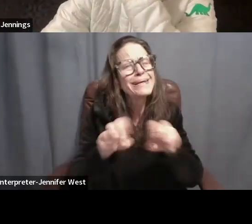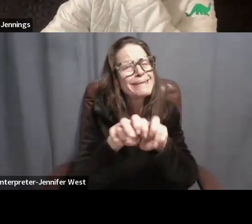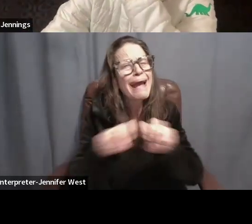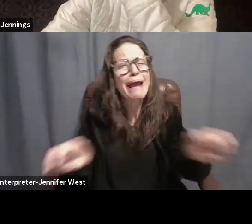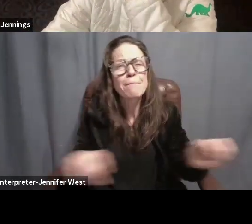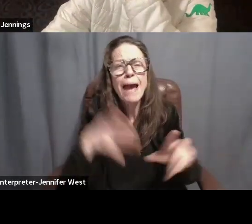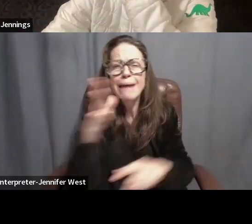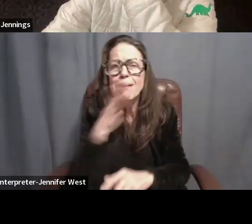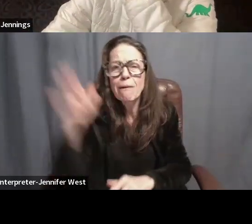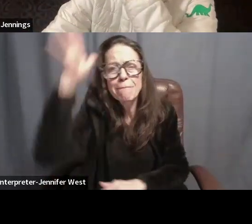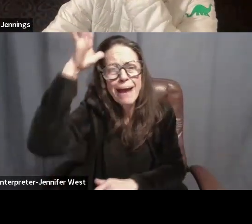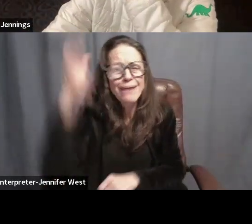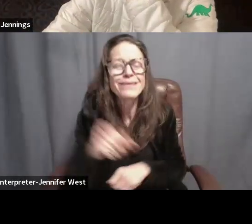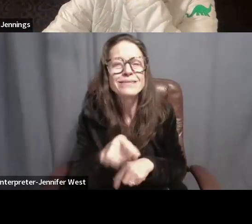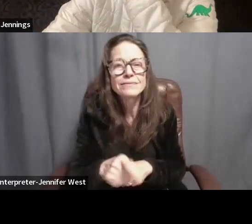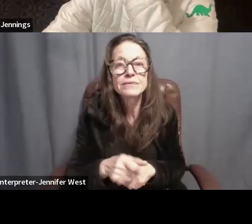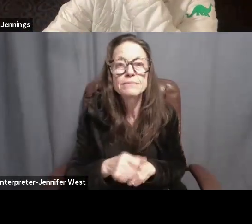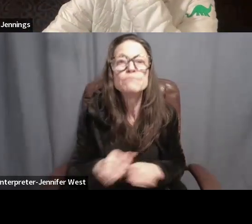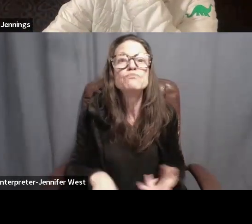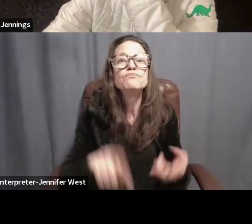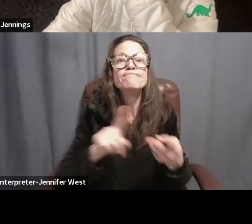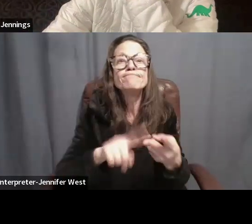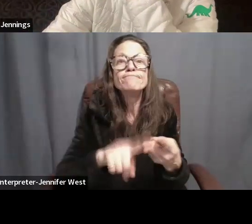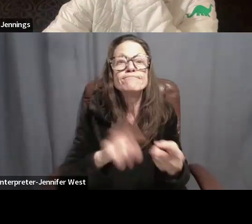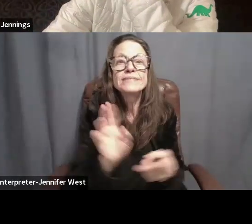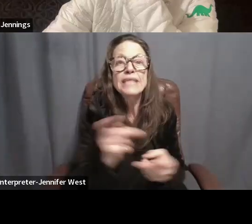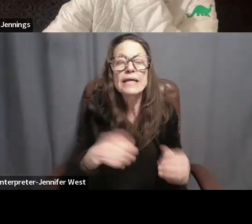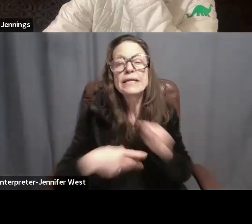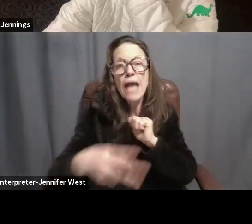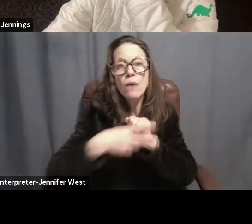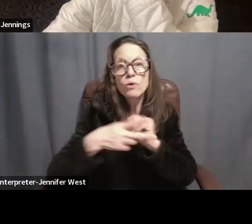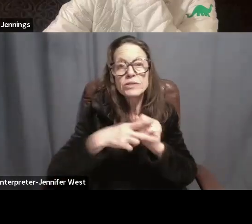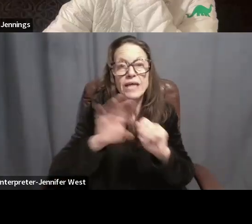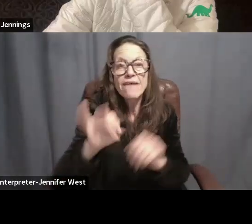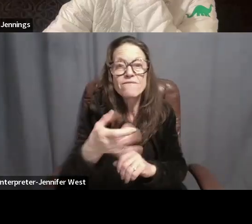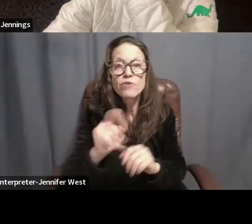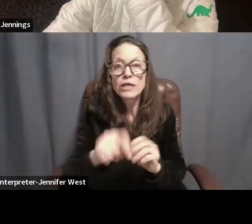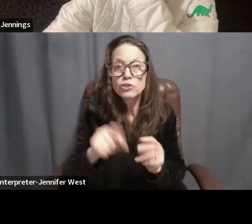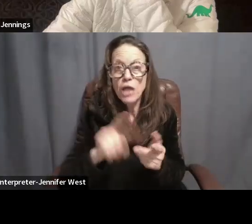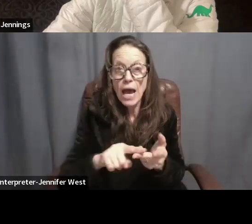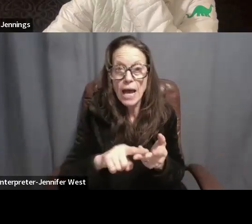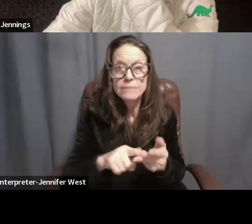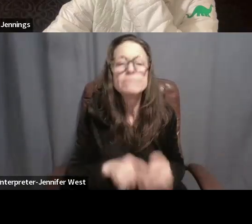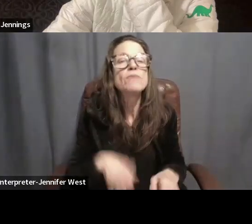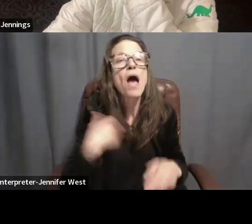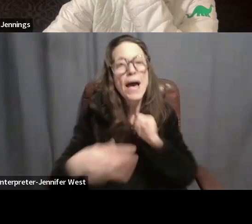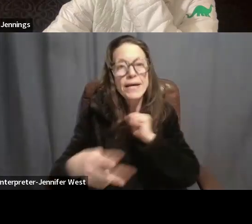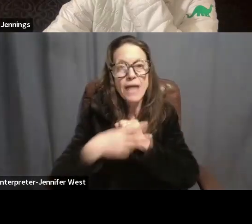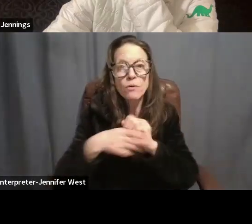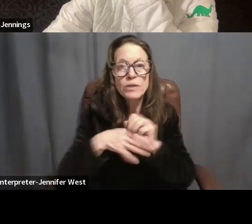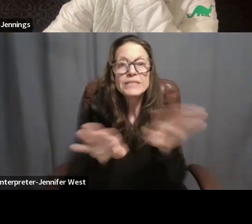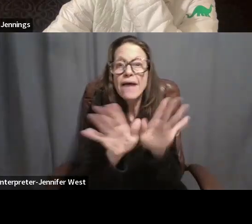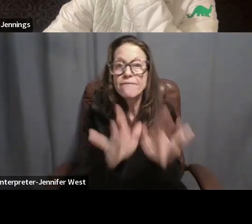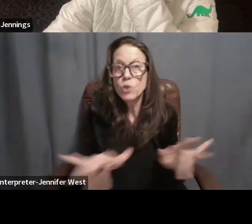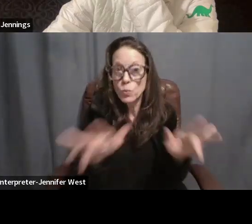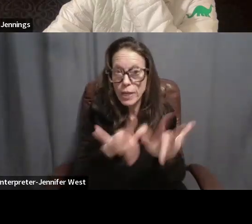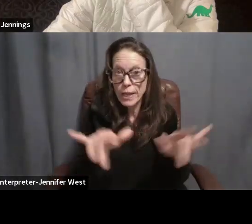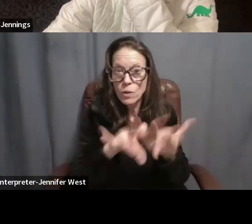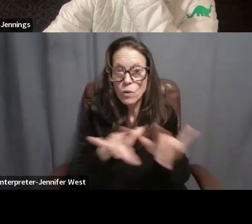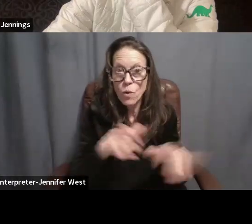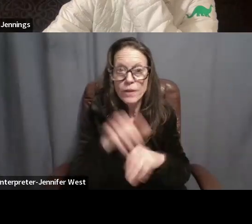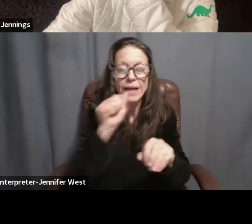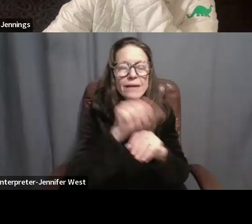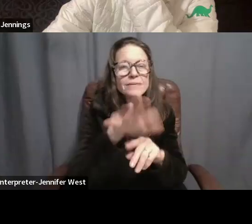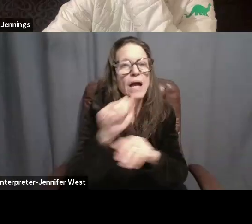be saving the chat as well as having a recording, and I will send that out to everyone by